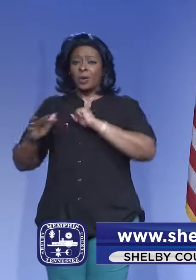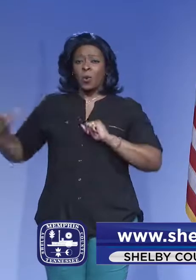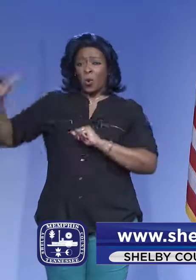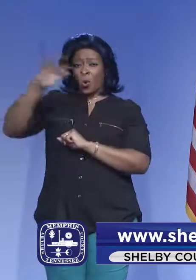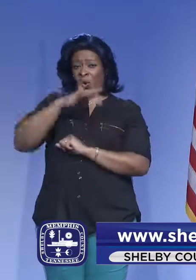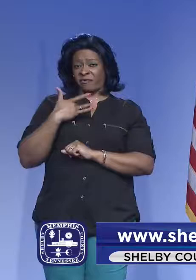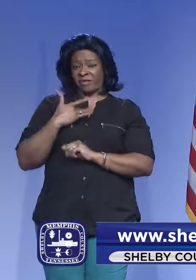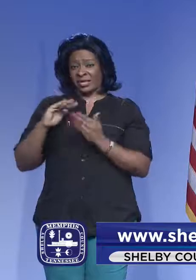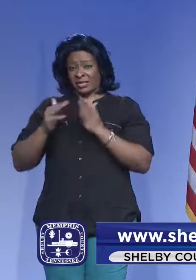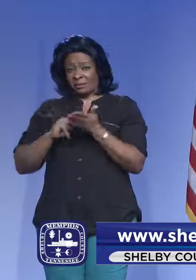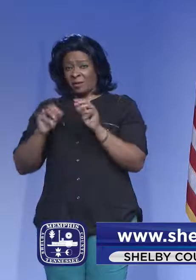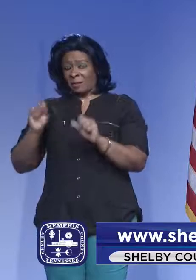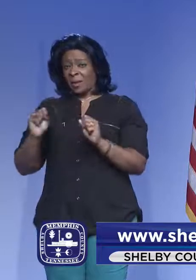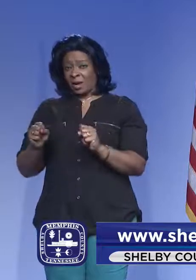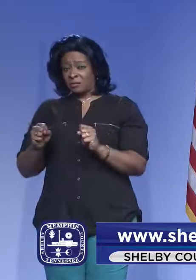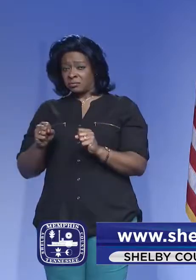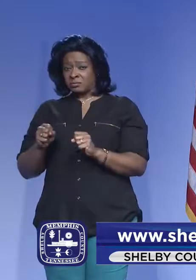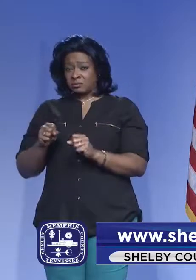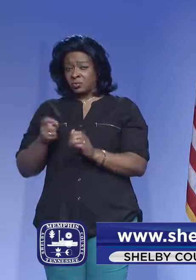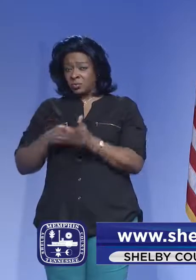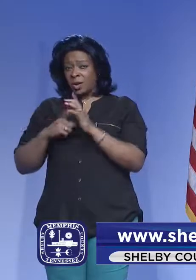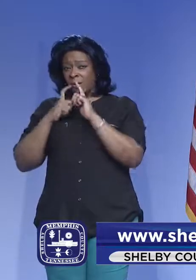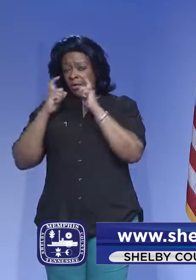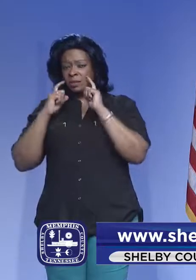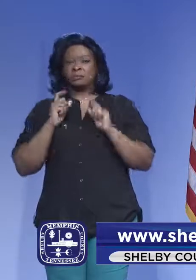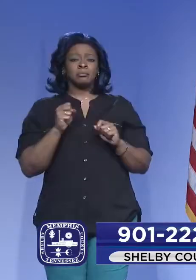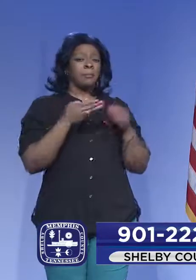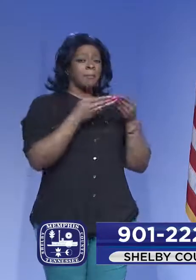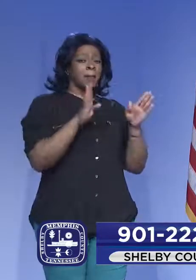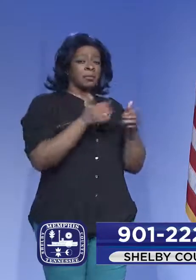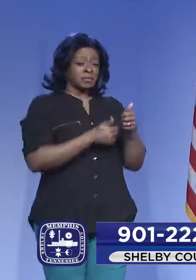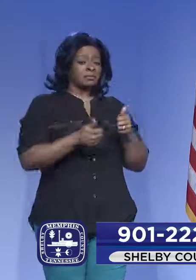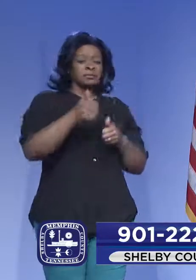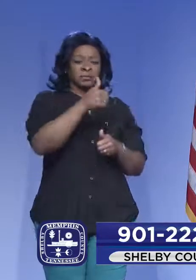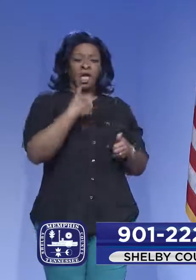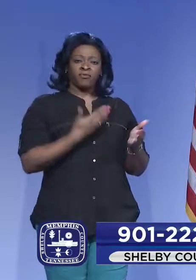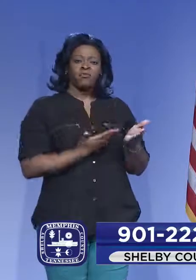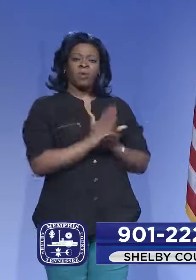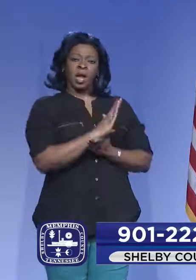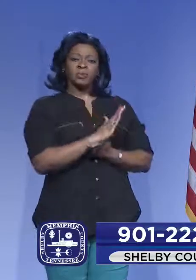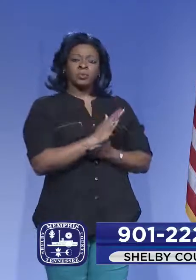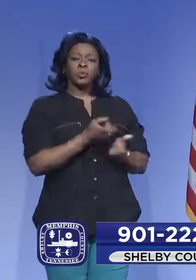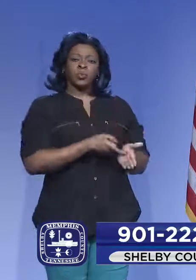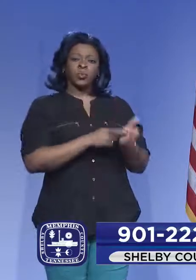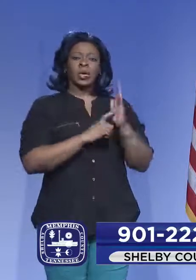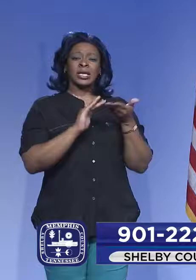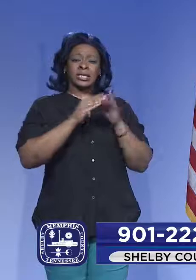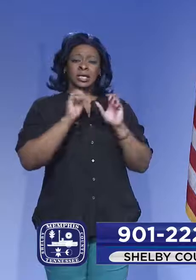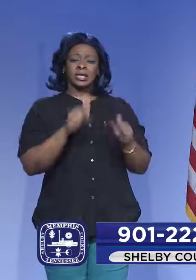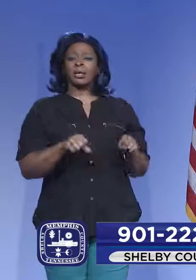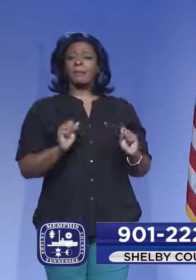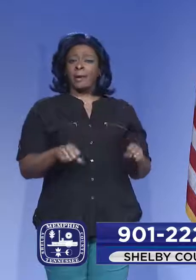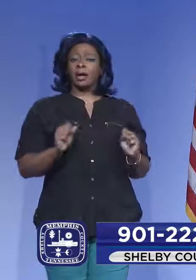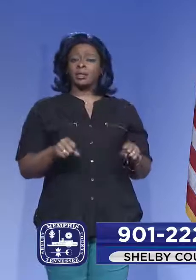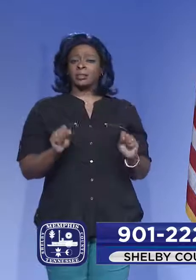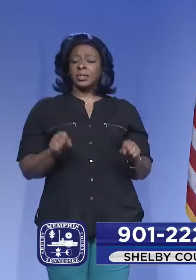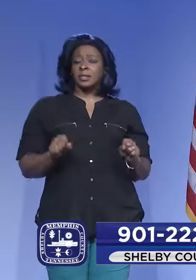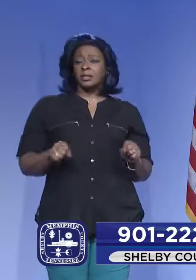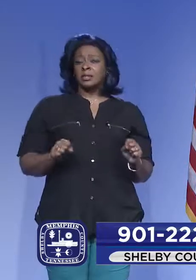whole? Yeah, public officials have the right to require, so the city could potentially, as